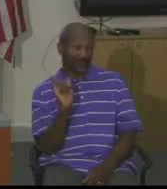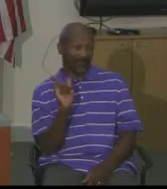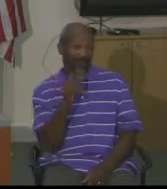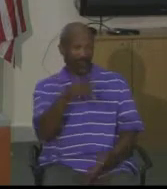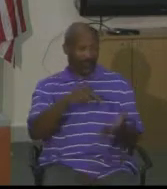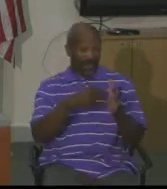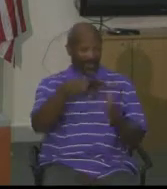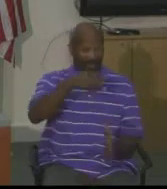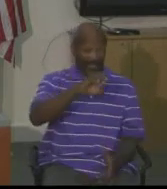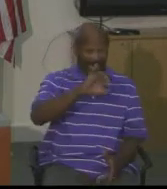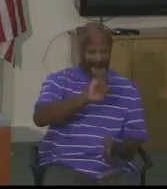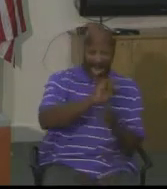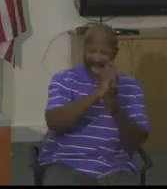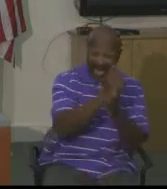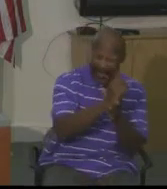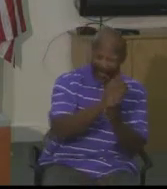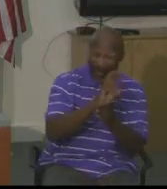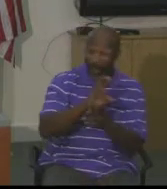mean PCI Express?